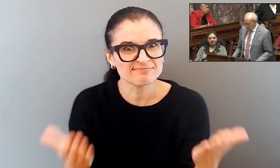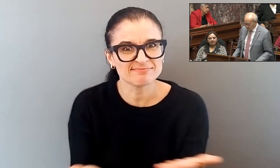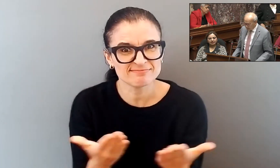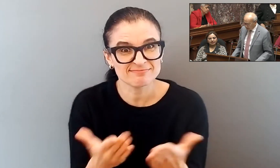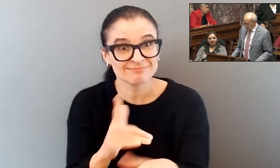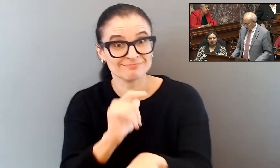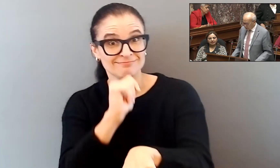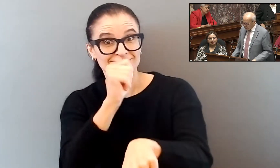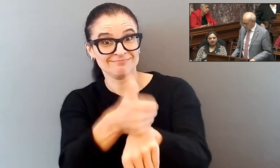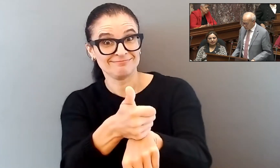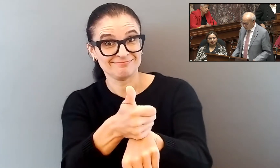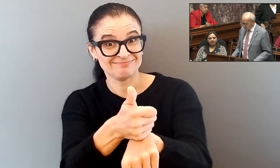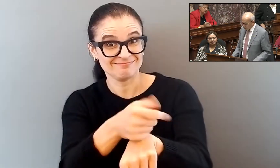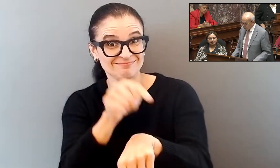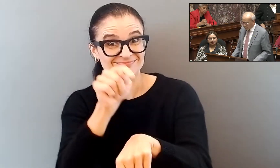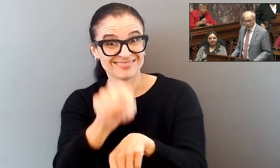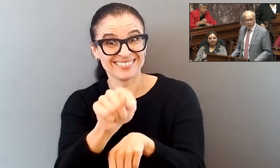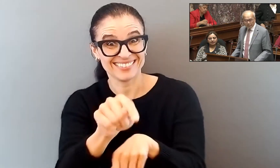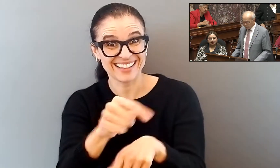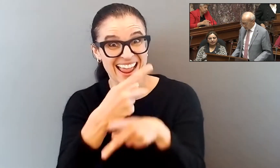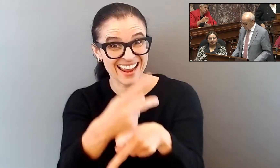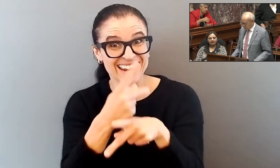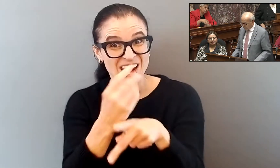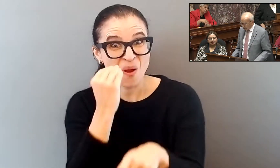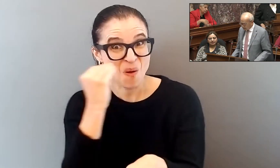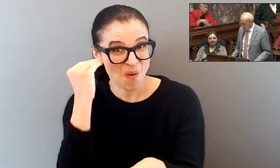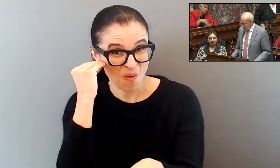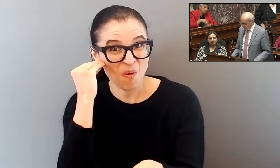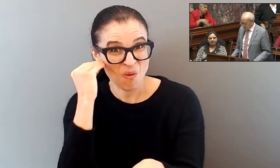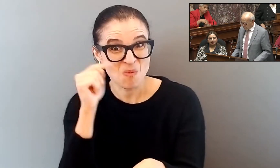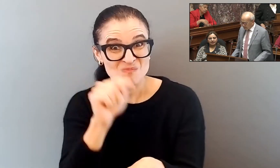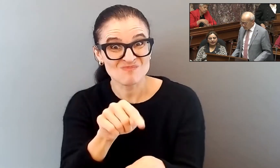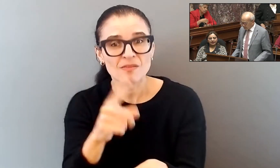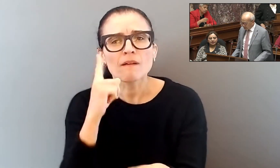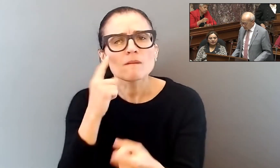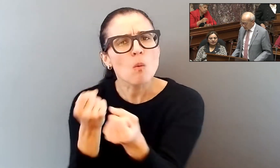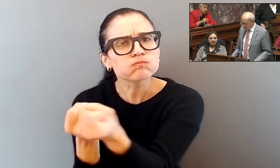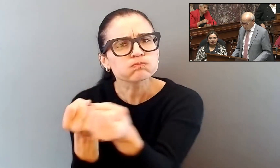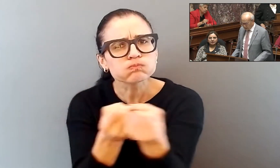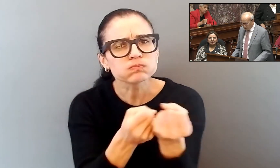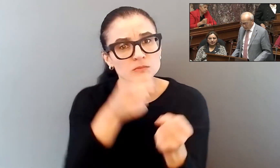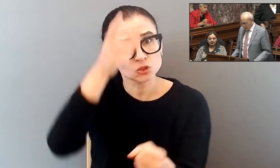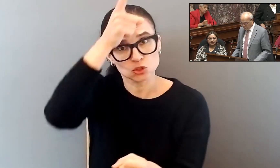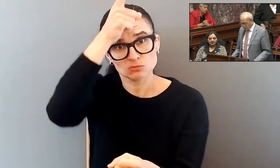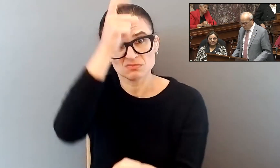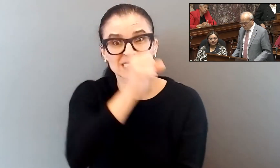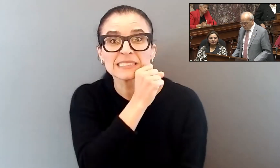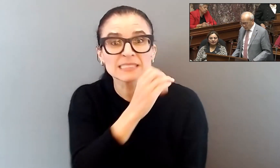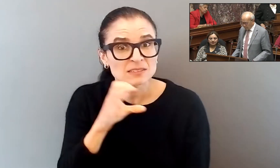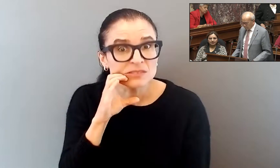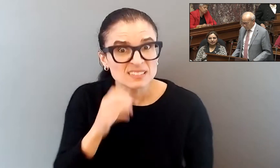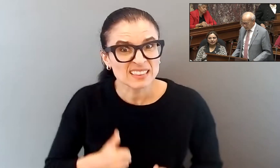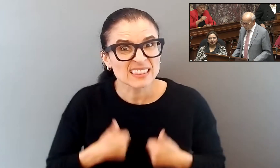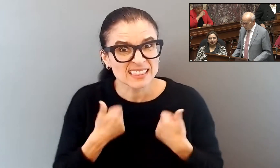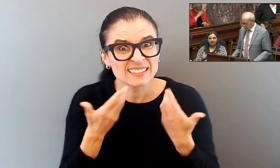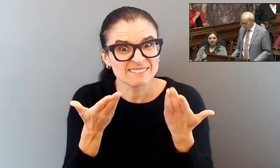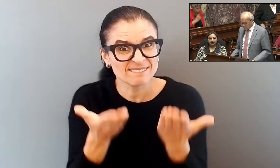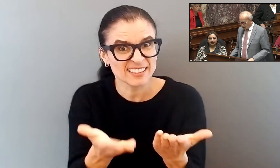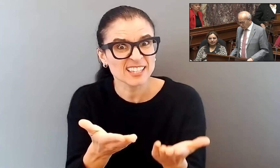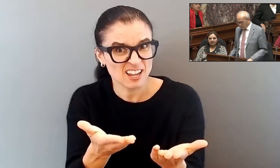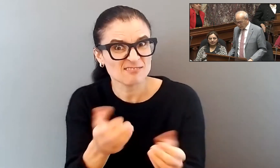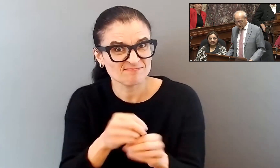while maintaining their cultural tradition and companionship. In 1978, the home joined